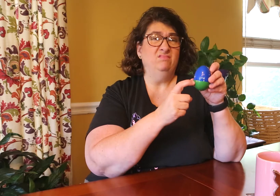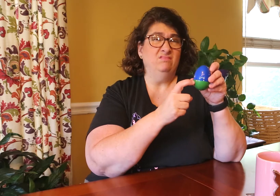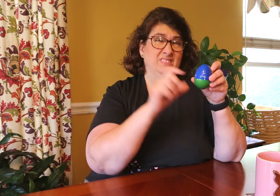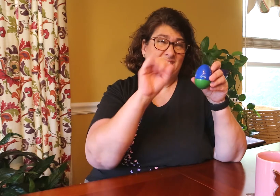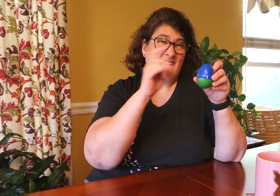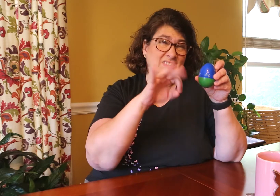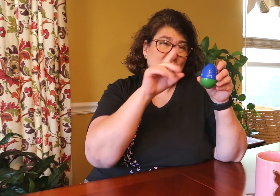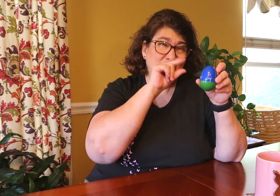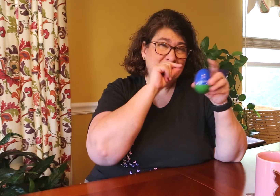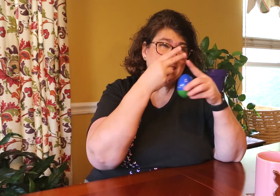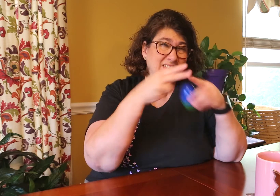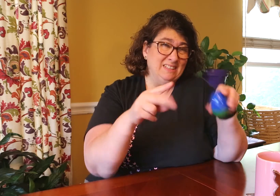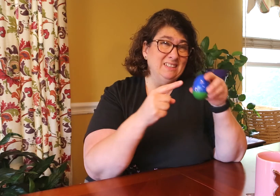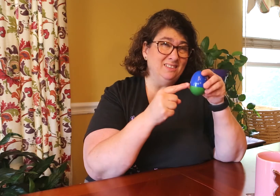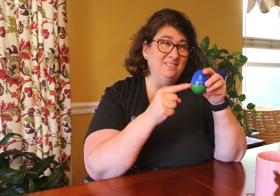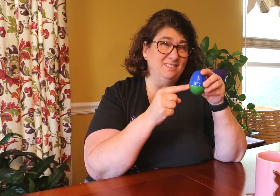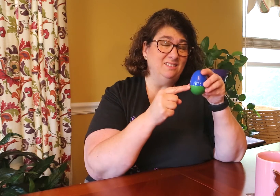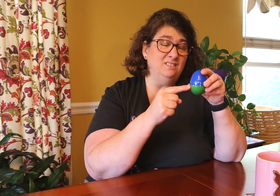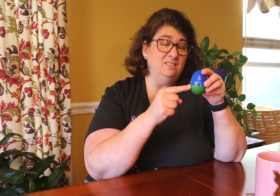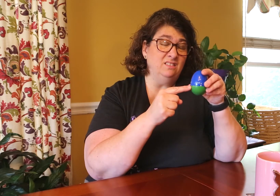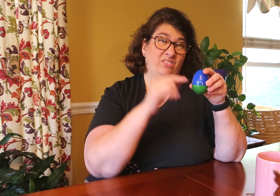of a chicken egg.